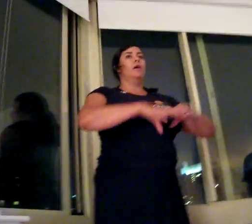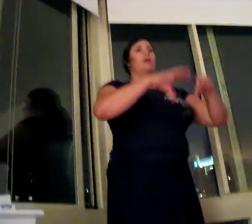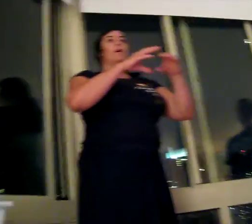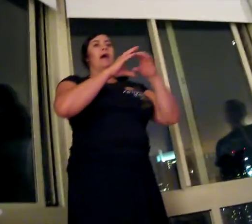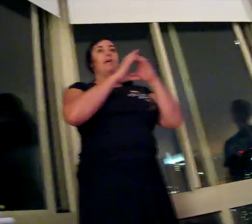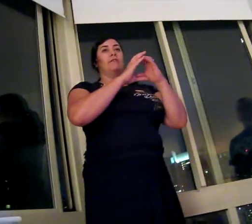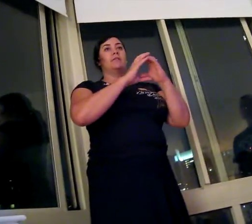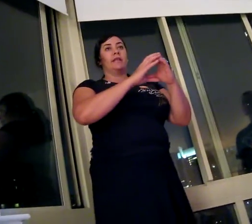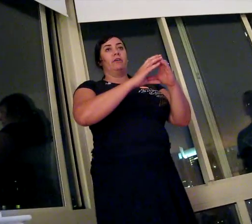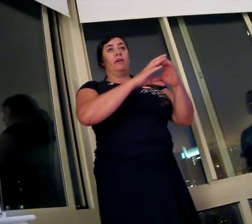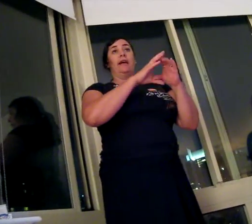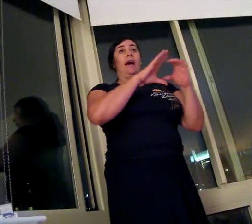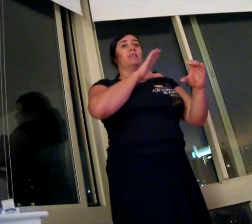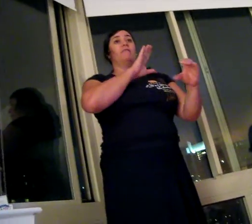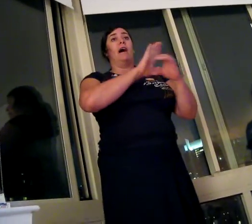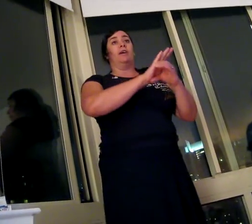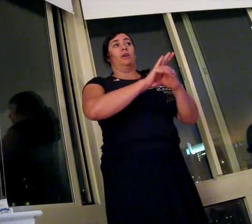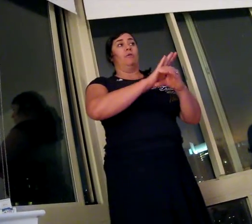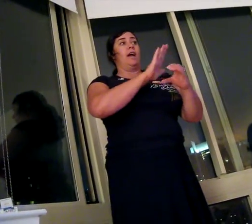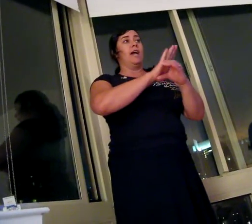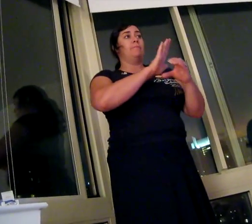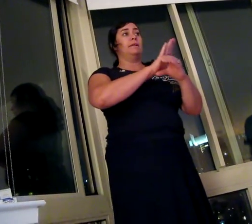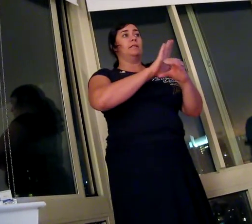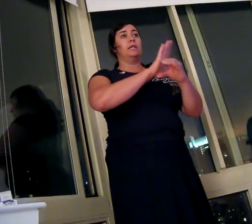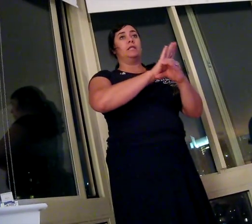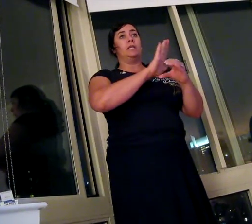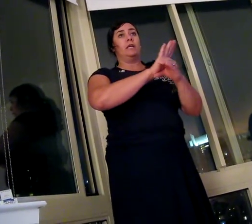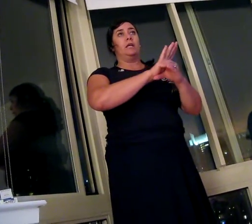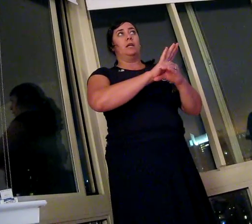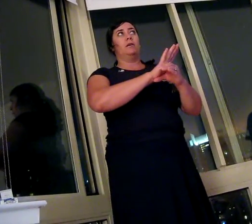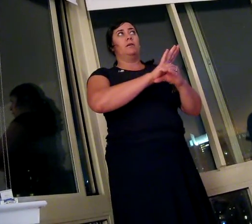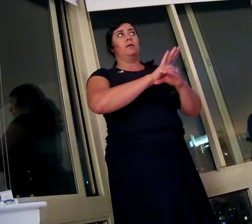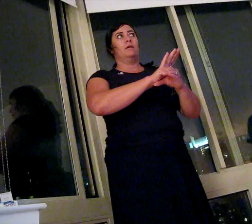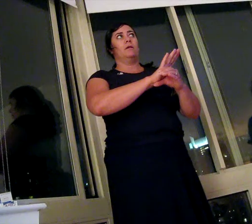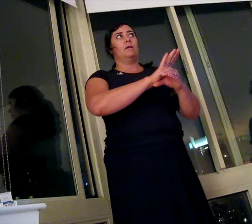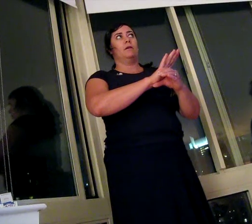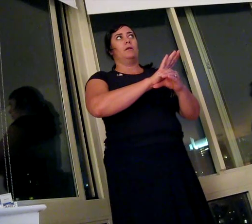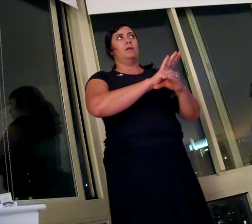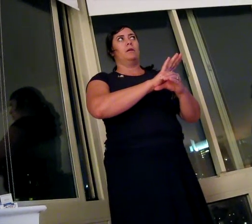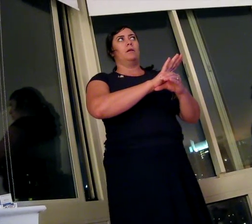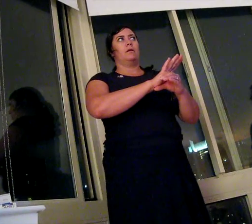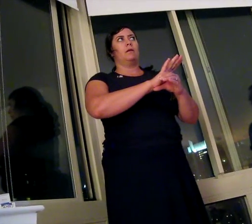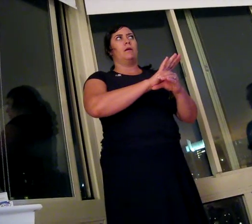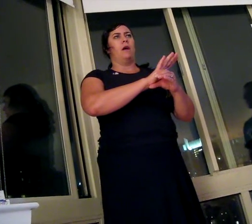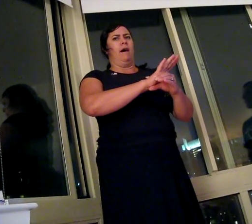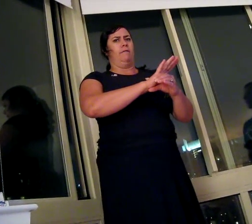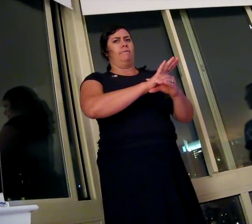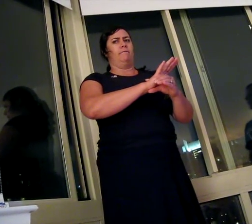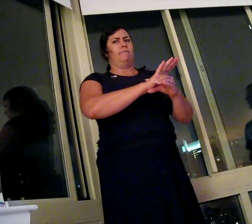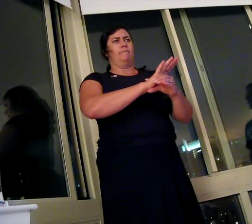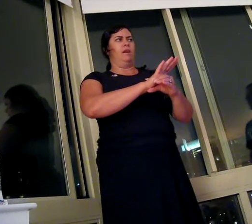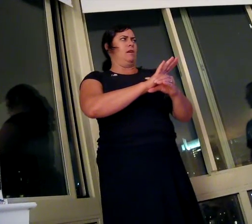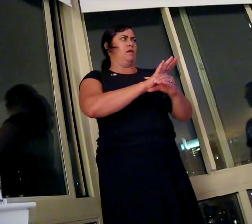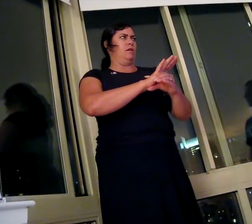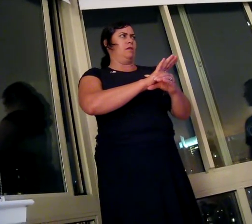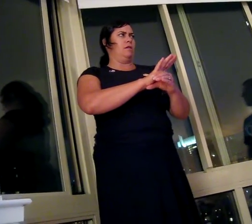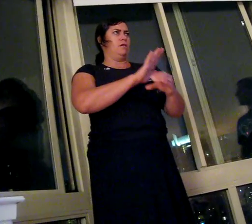Every skill has a value. A, B, C, D, E, F. How about G?